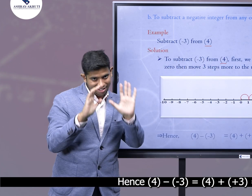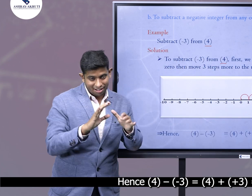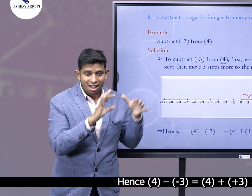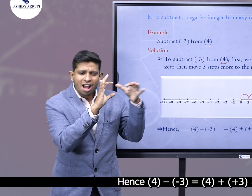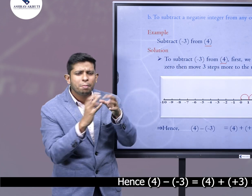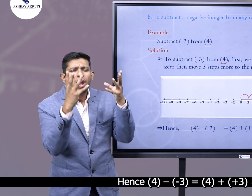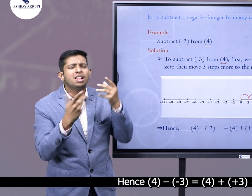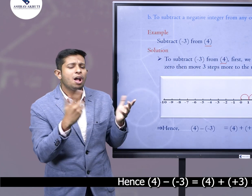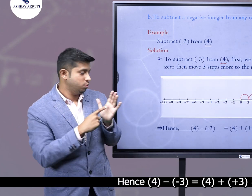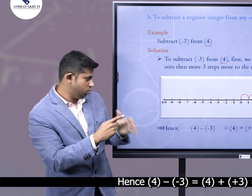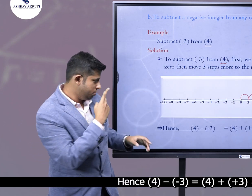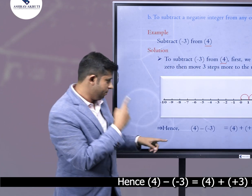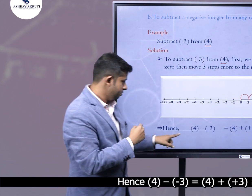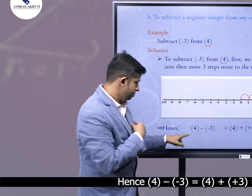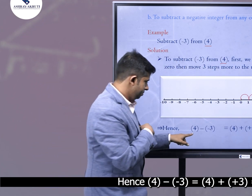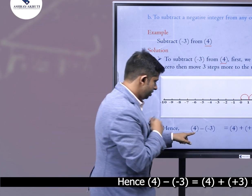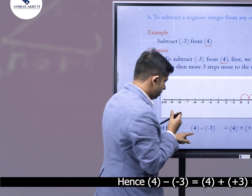hence 4 minus of minus 3 is equal to